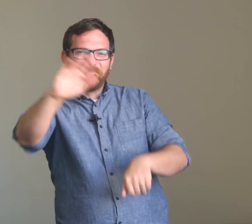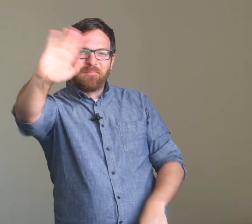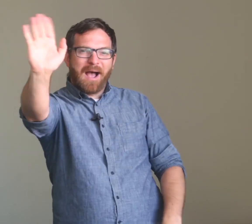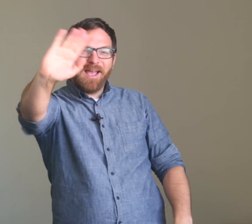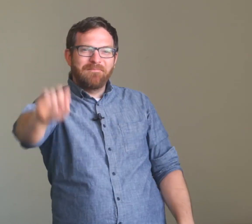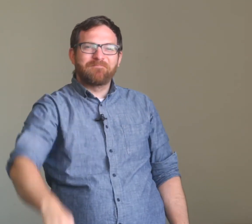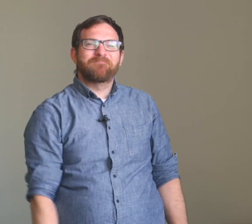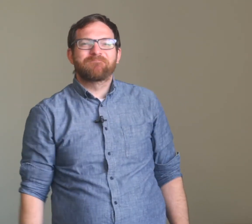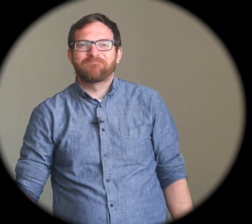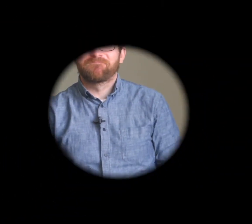Bye.